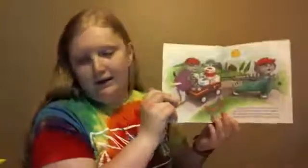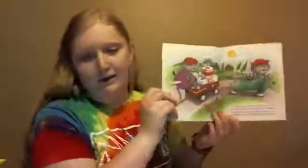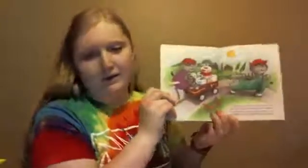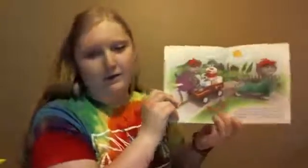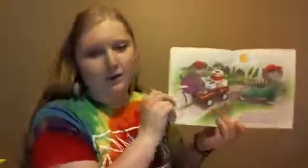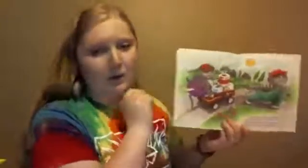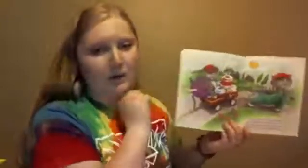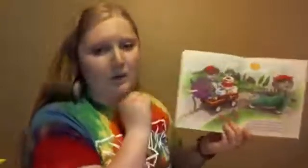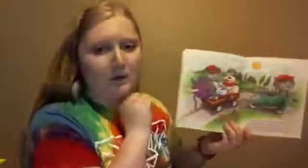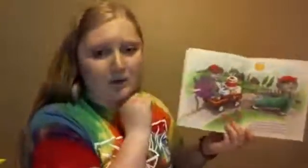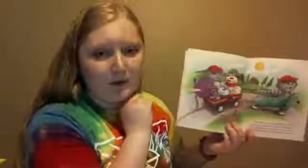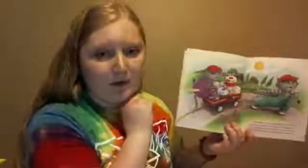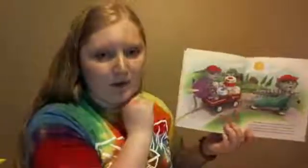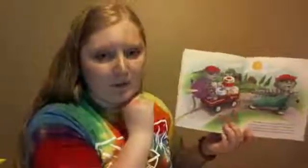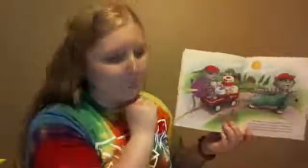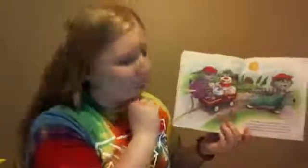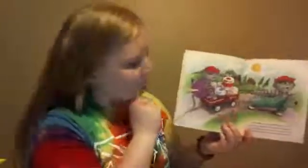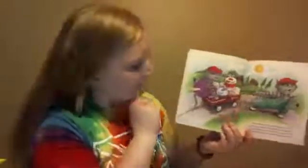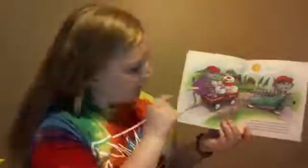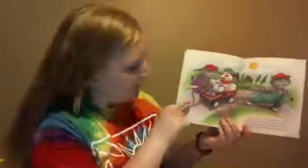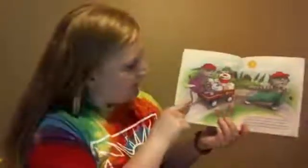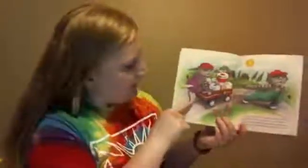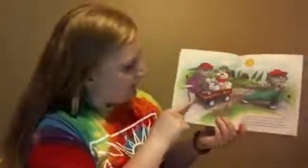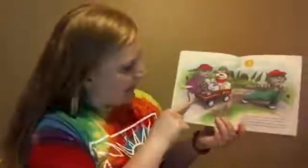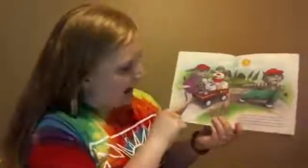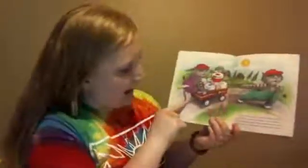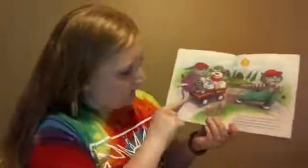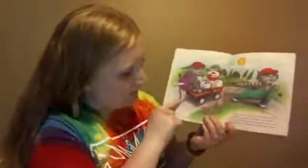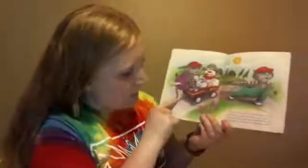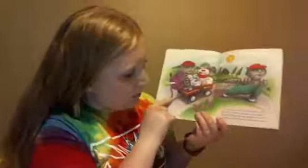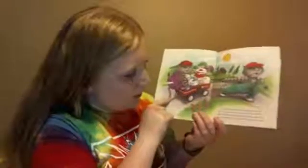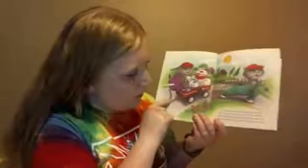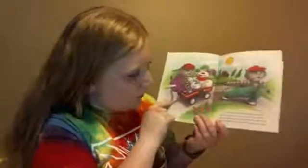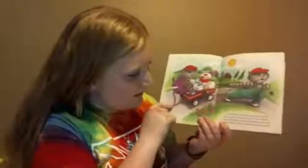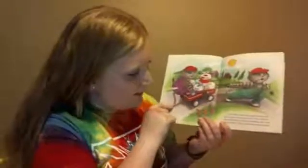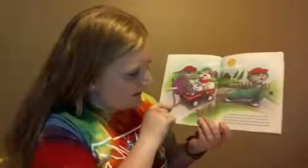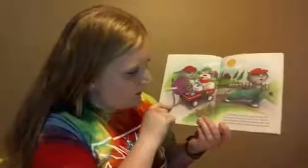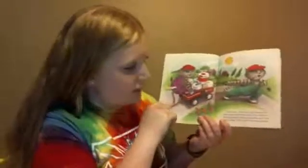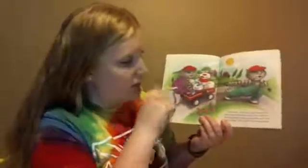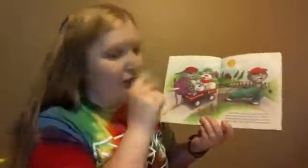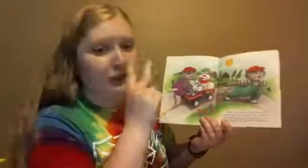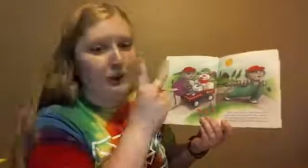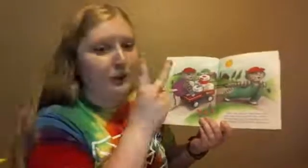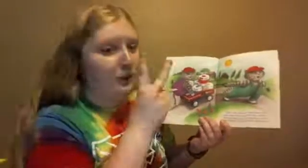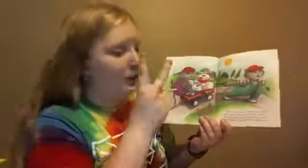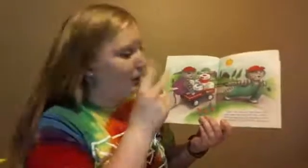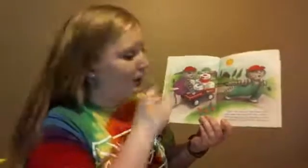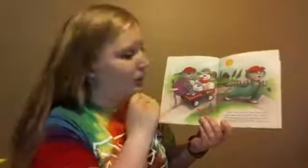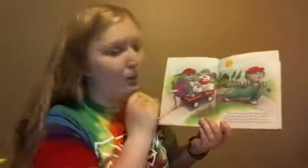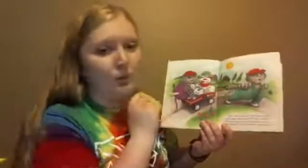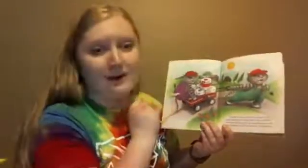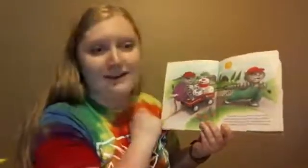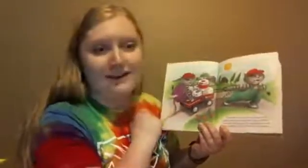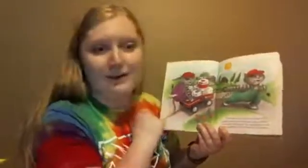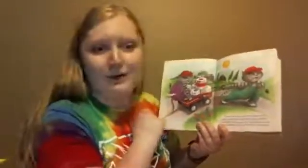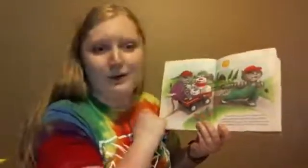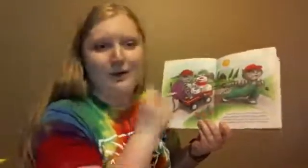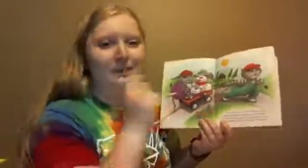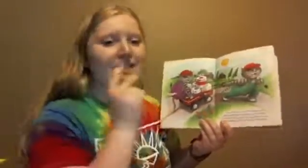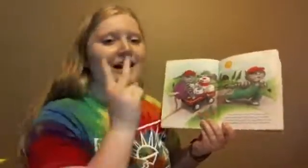and hold the book with the other. Okay. Once there were two, see if you remember that,